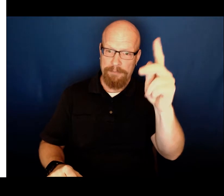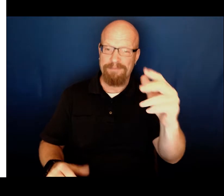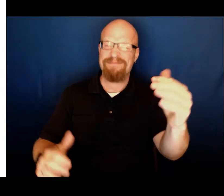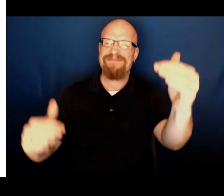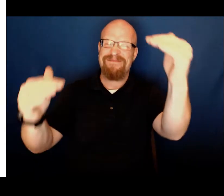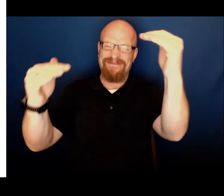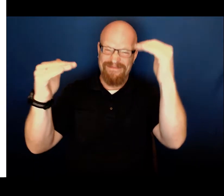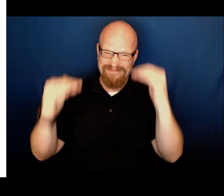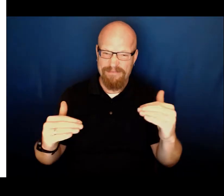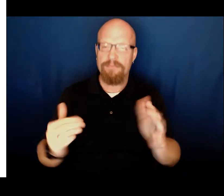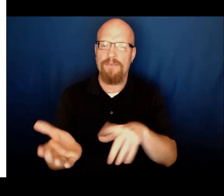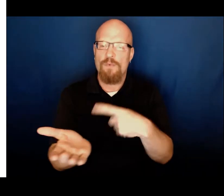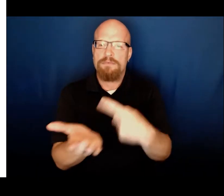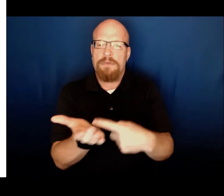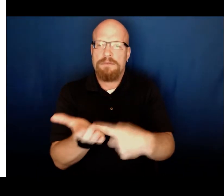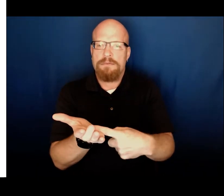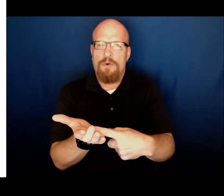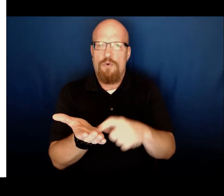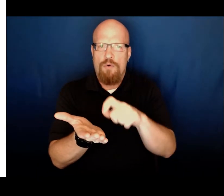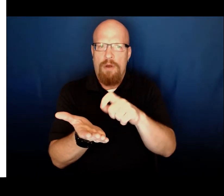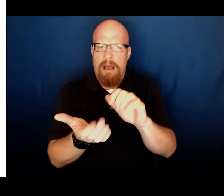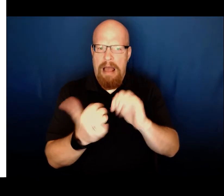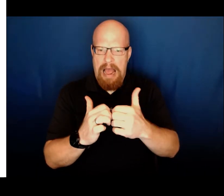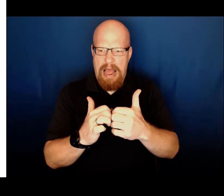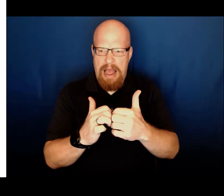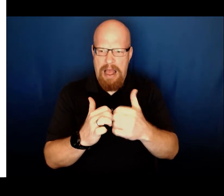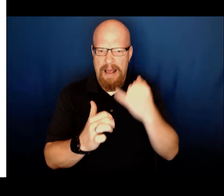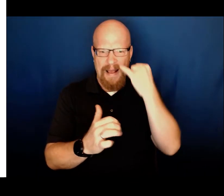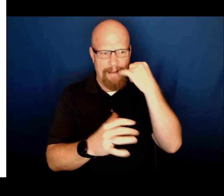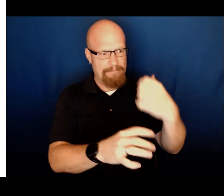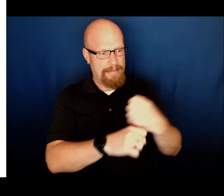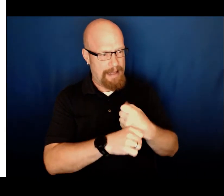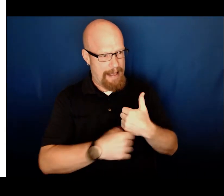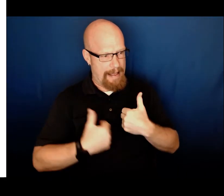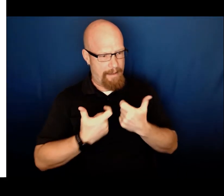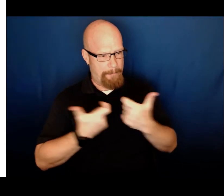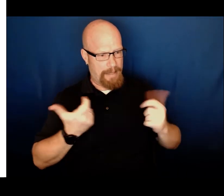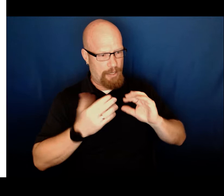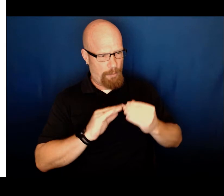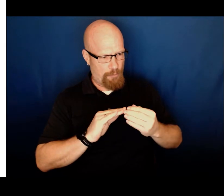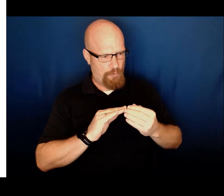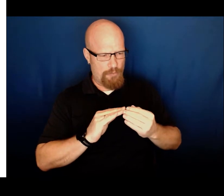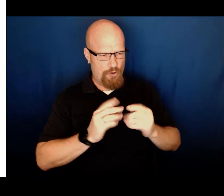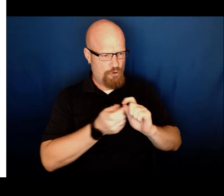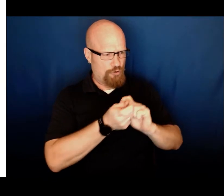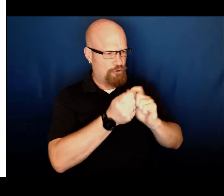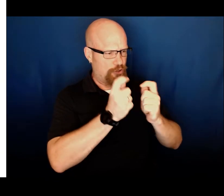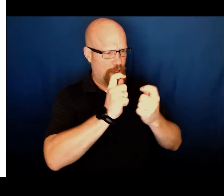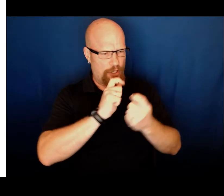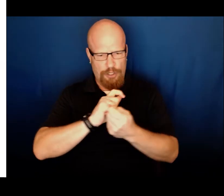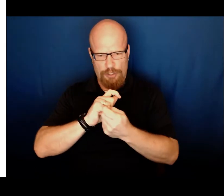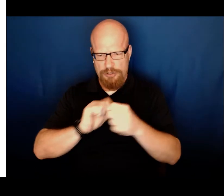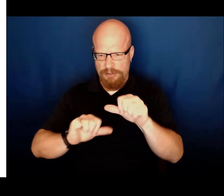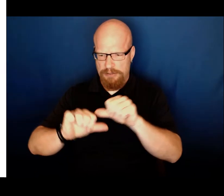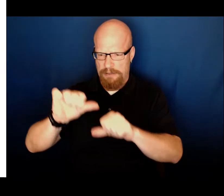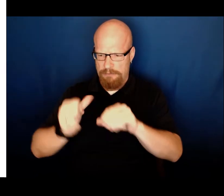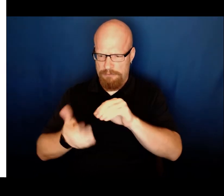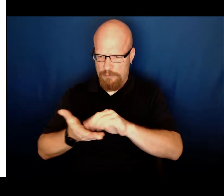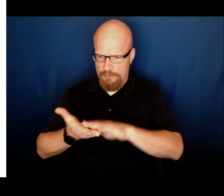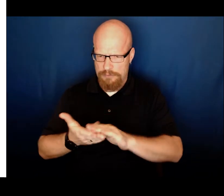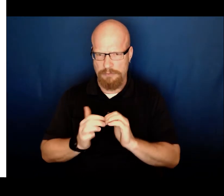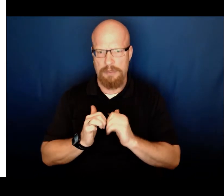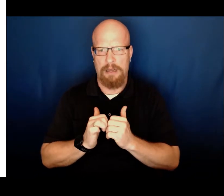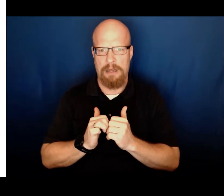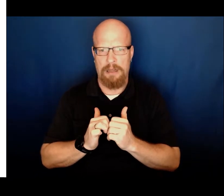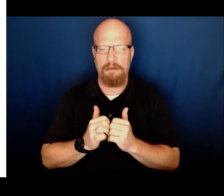9. Now we're going to talk about how do we even write, if we have a number that's large, how do we convert that over